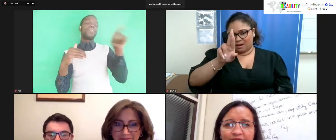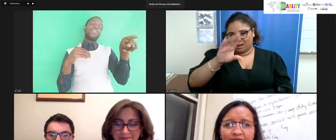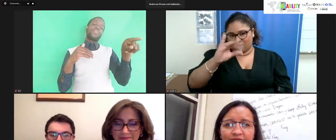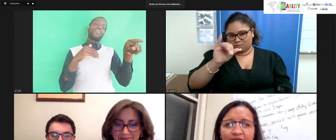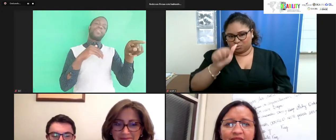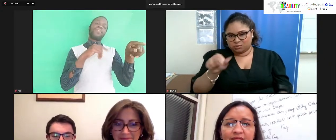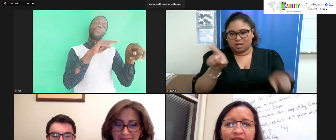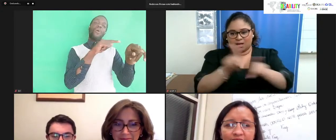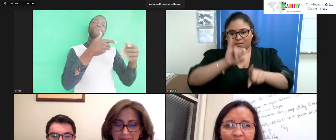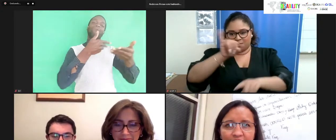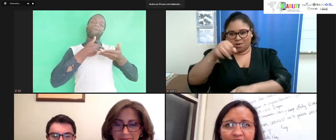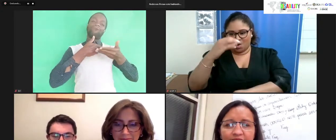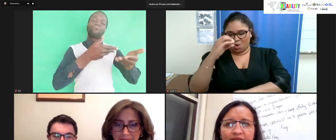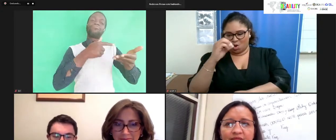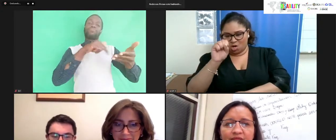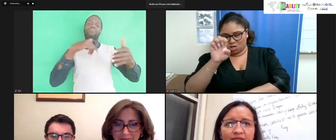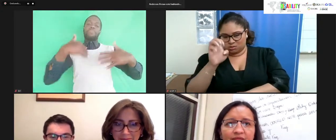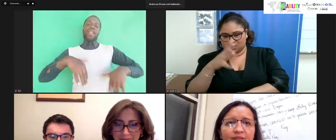foreign